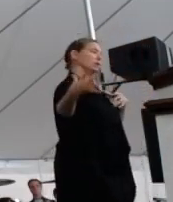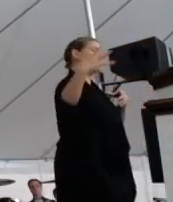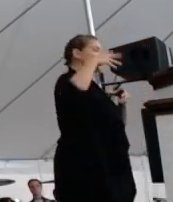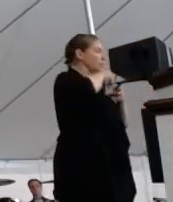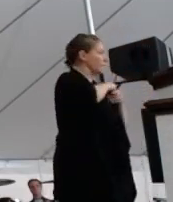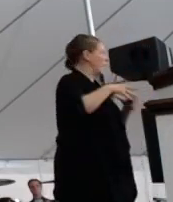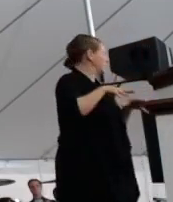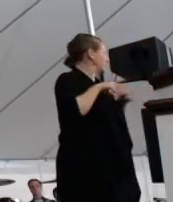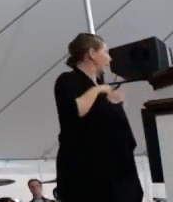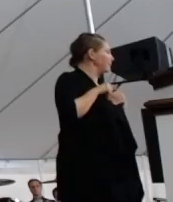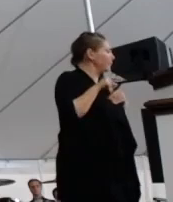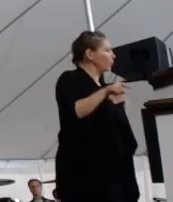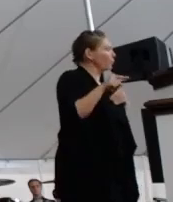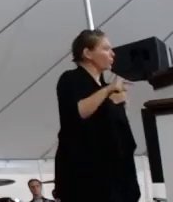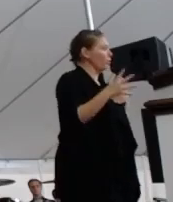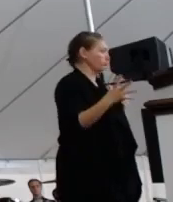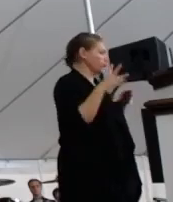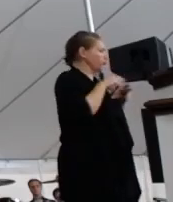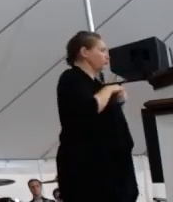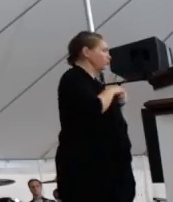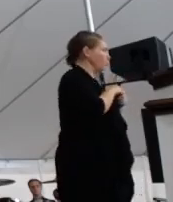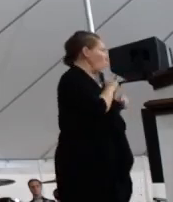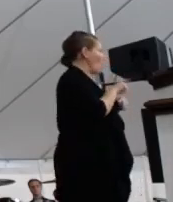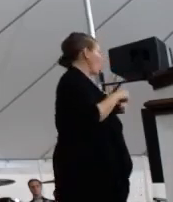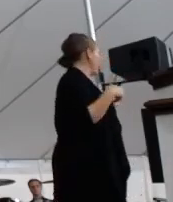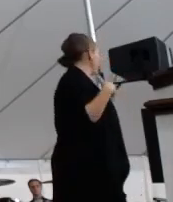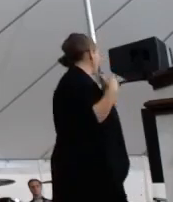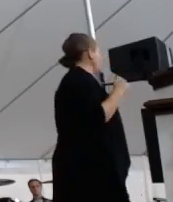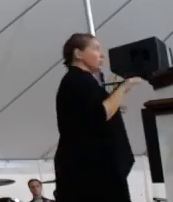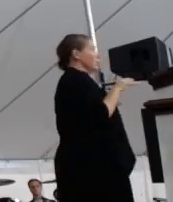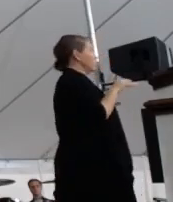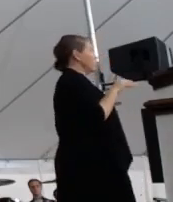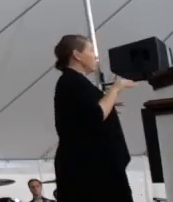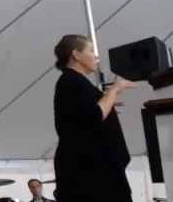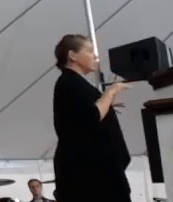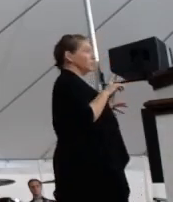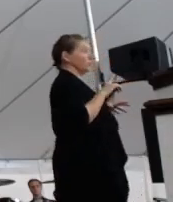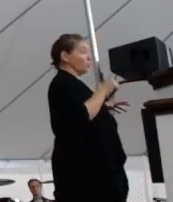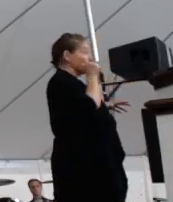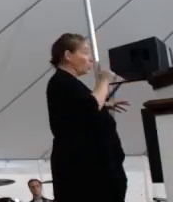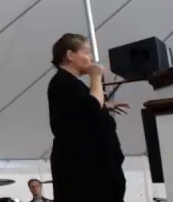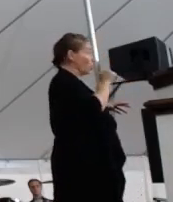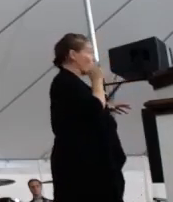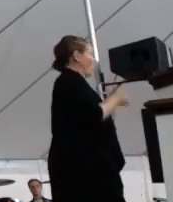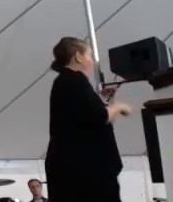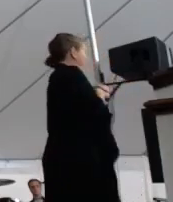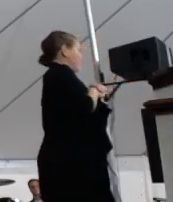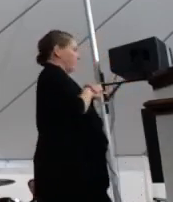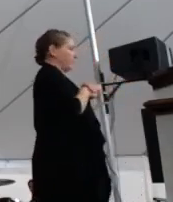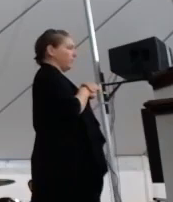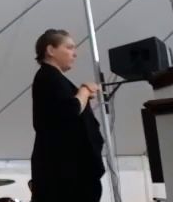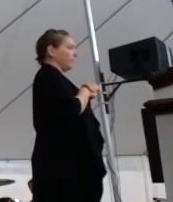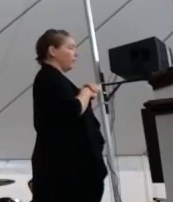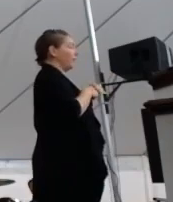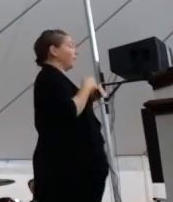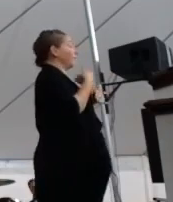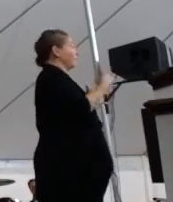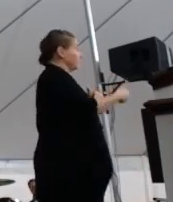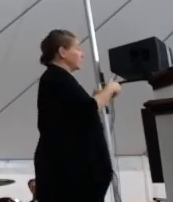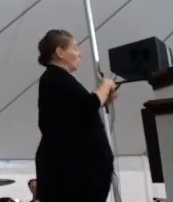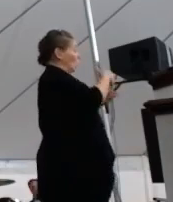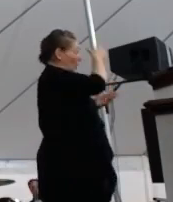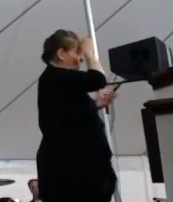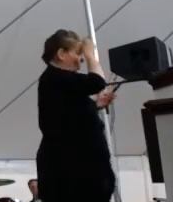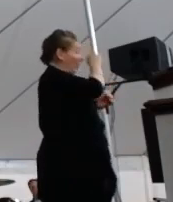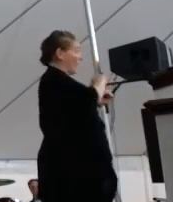follow them, and when they would be startled, she learned how to hide, and she learned eventually how to climb up into the trees. And